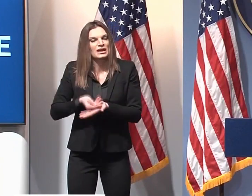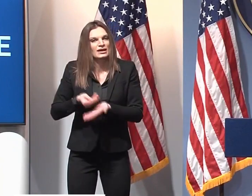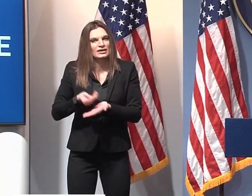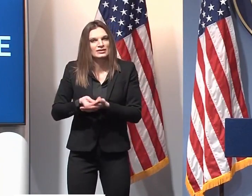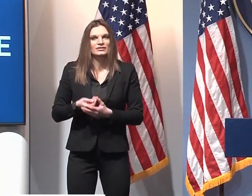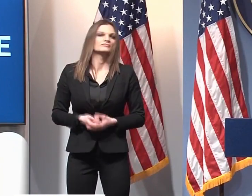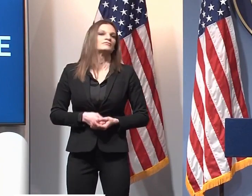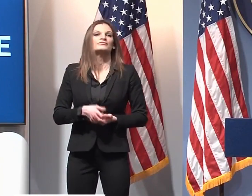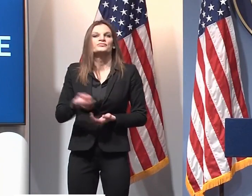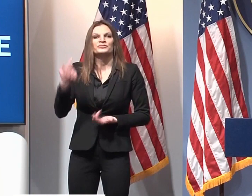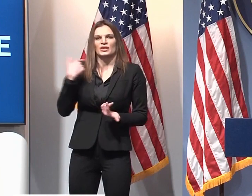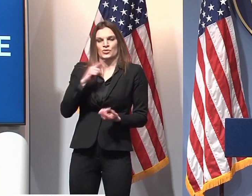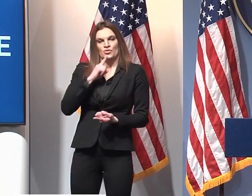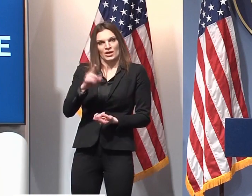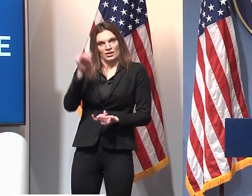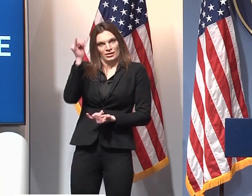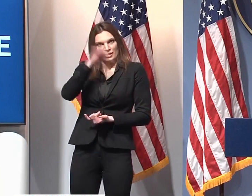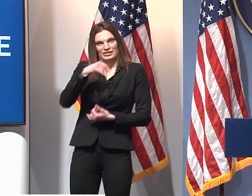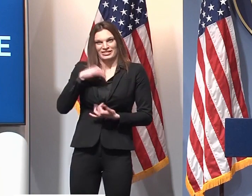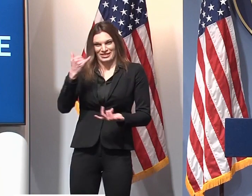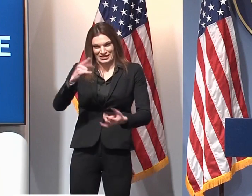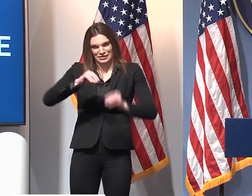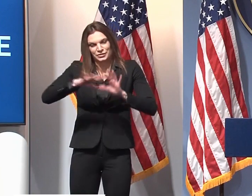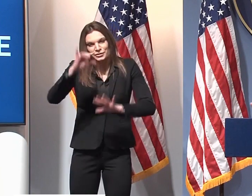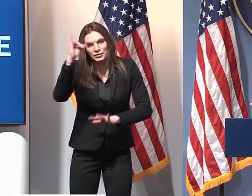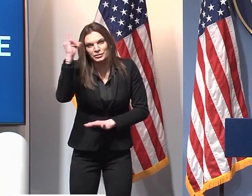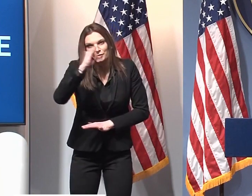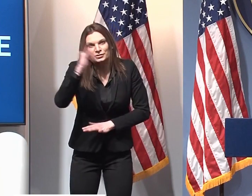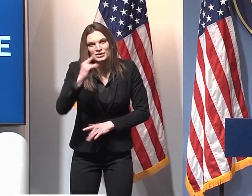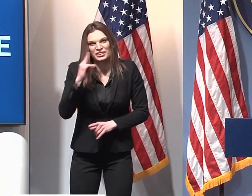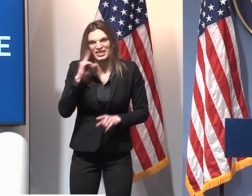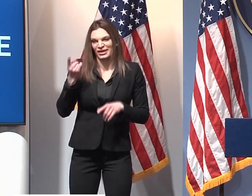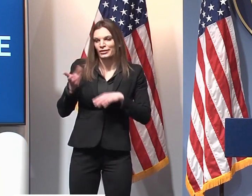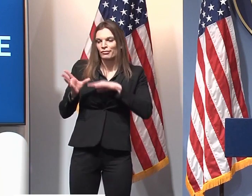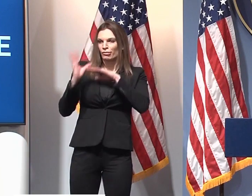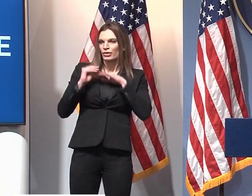a deadly, highly contagious pandemic on the cheap.